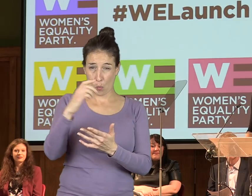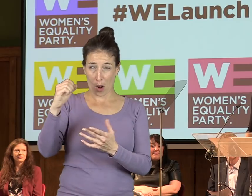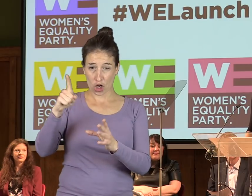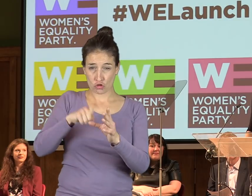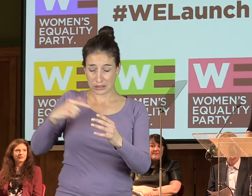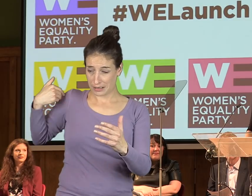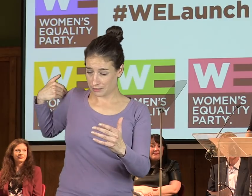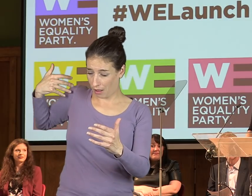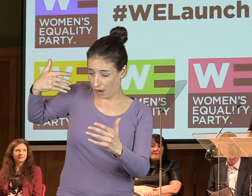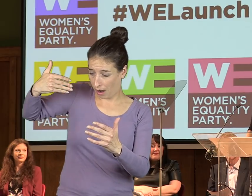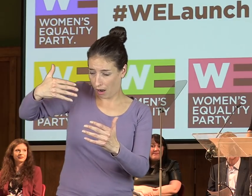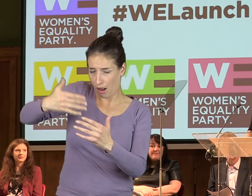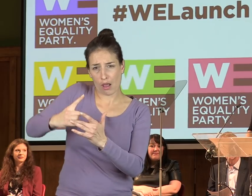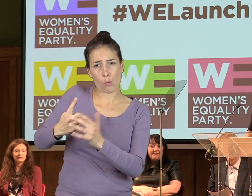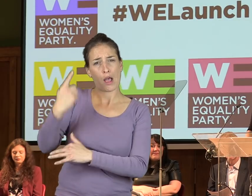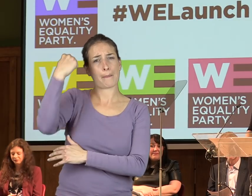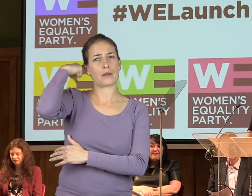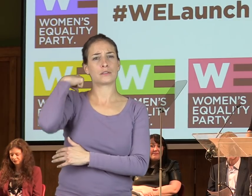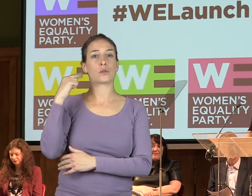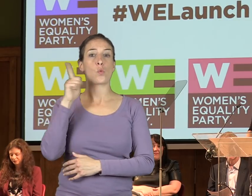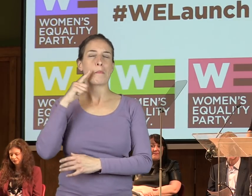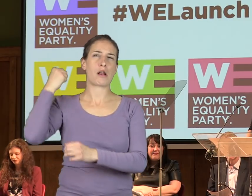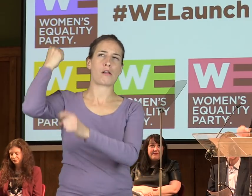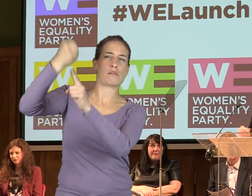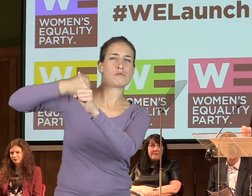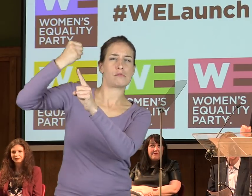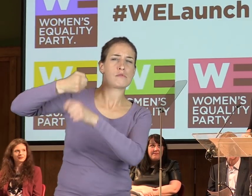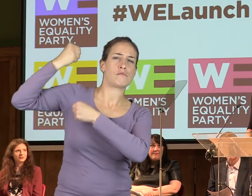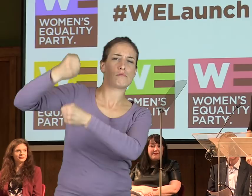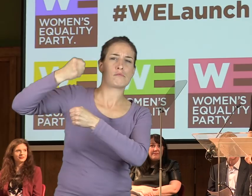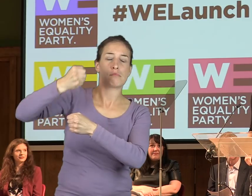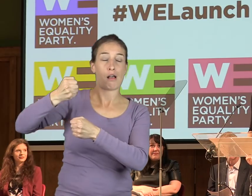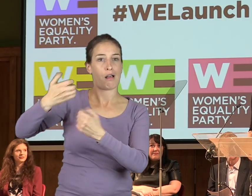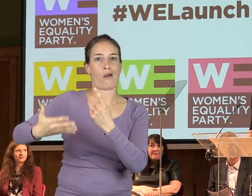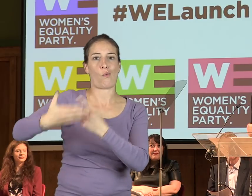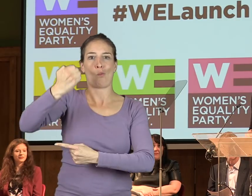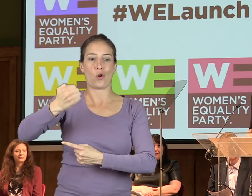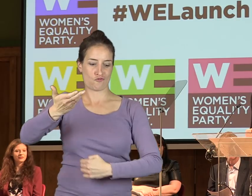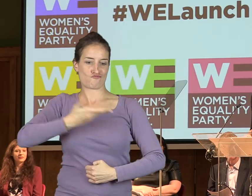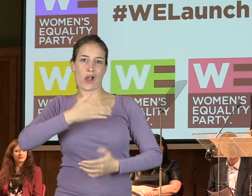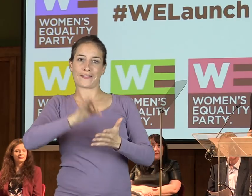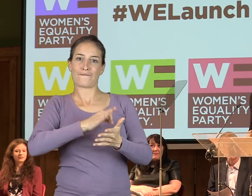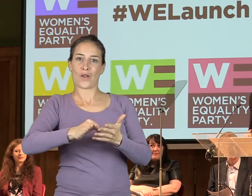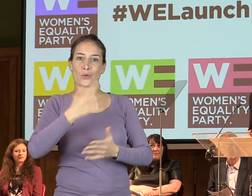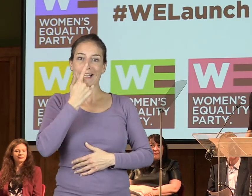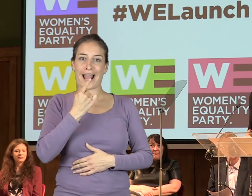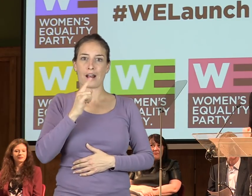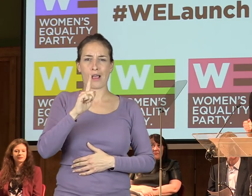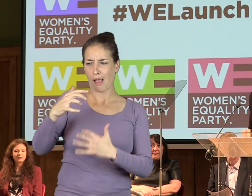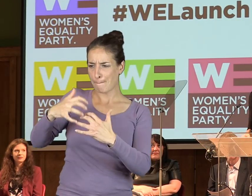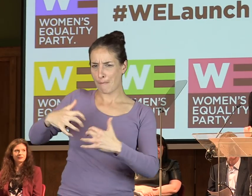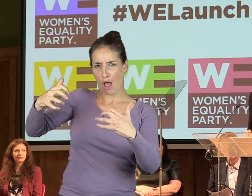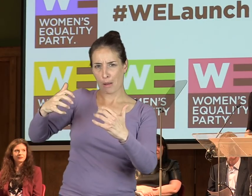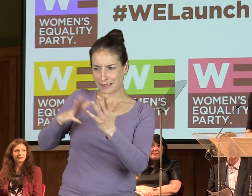100 years since women won the right to vote. And yet, Men outnumber women in Parliament